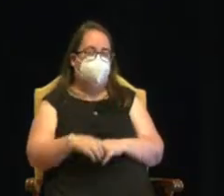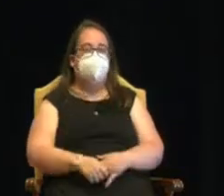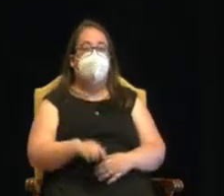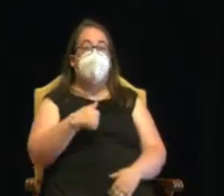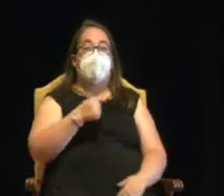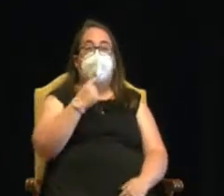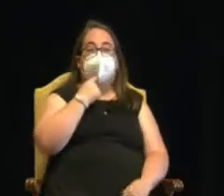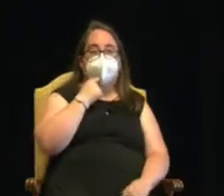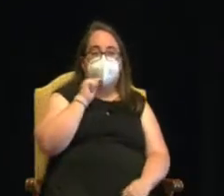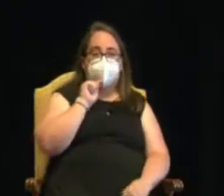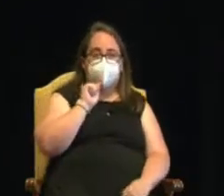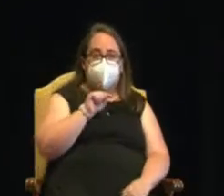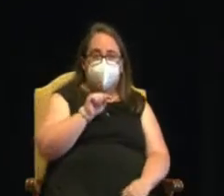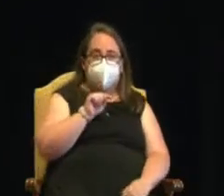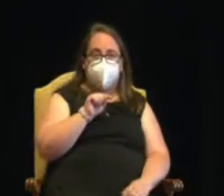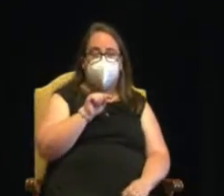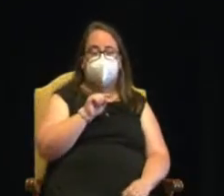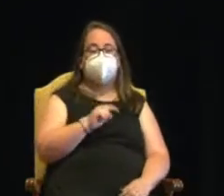her.